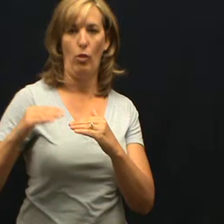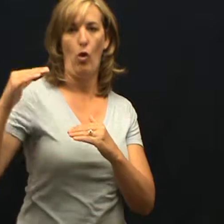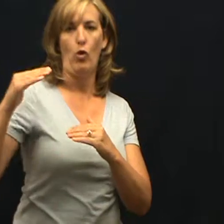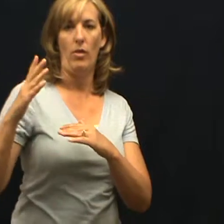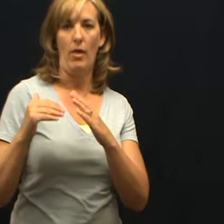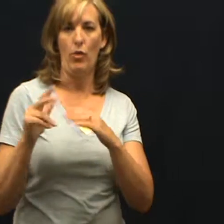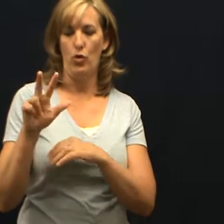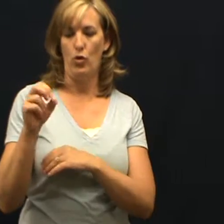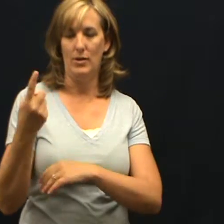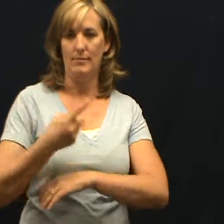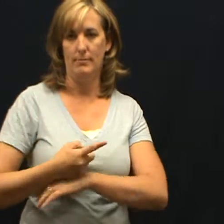that.